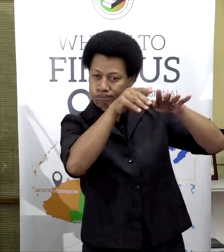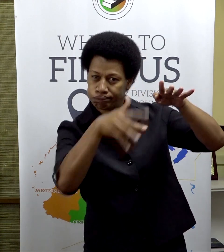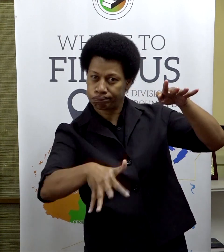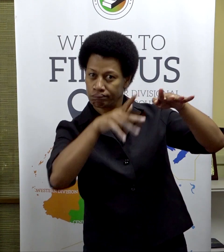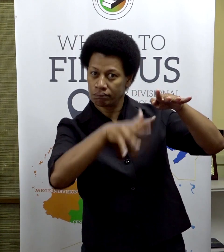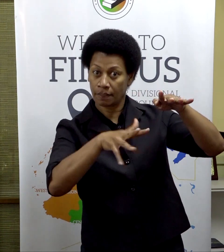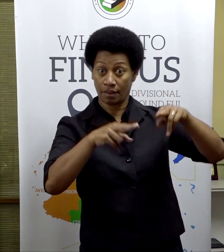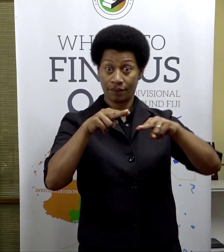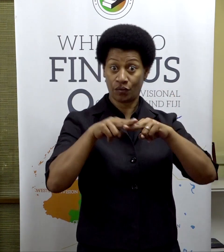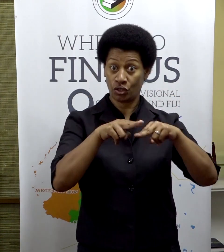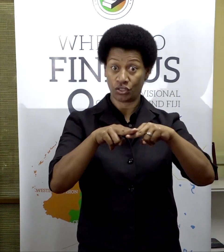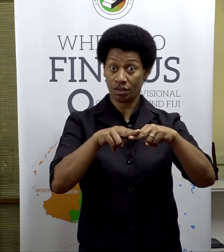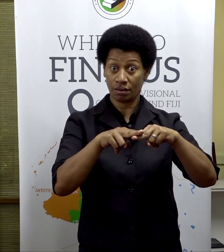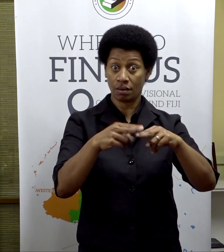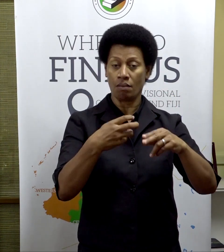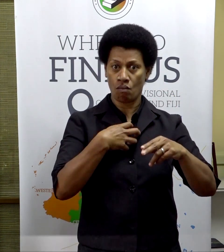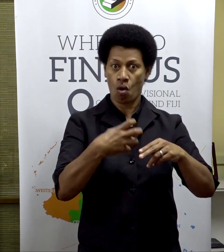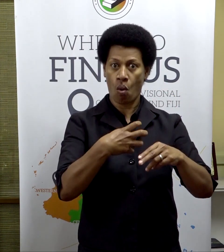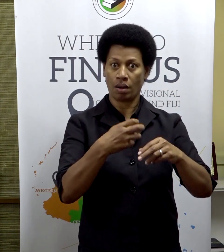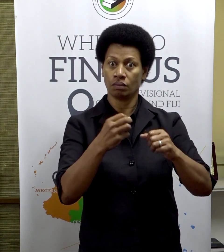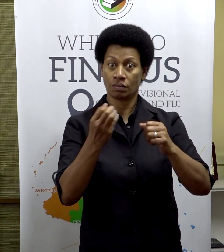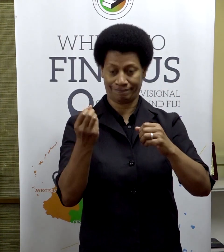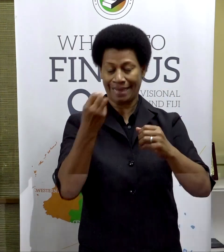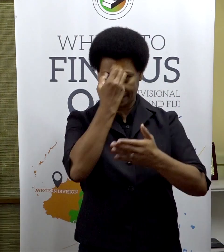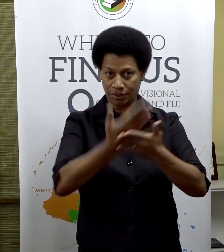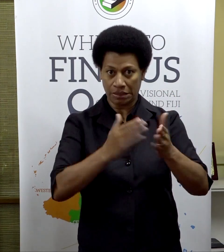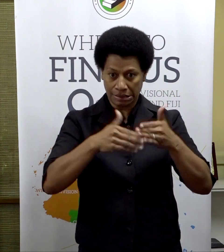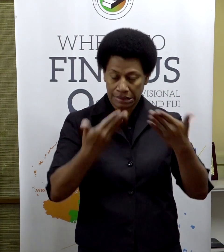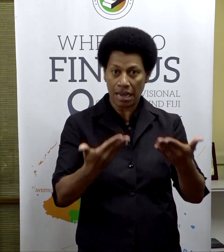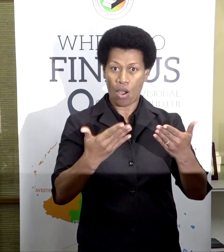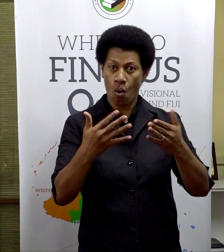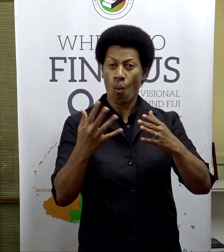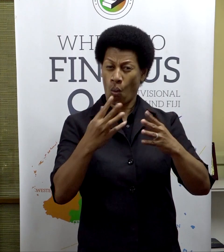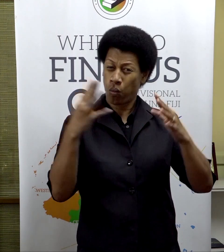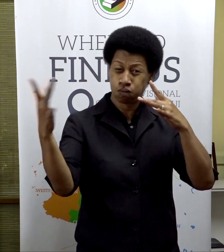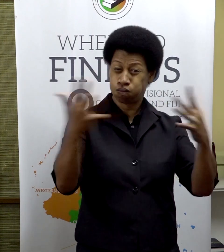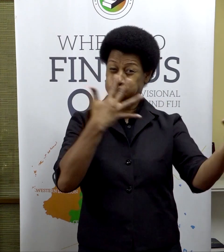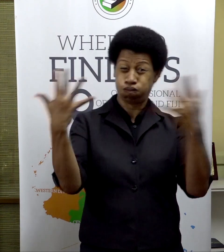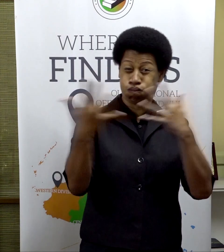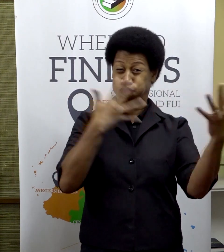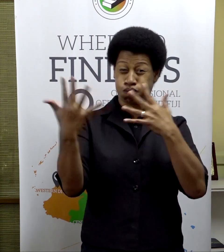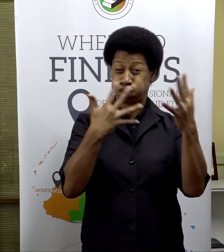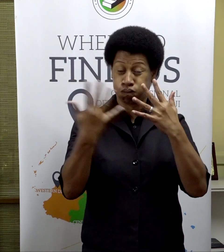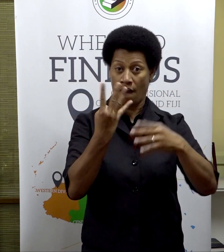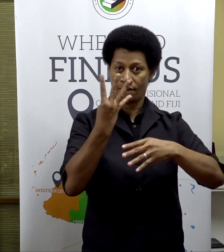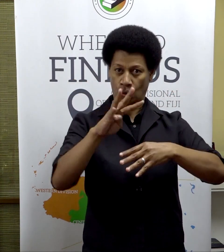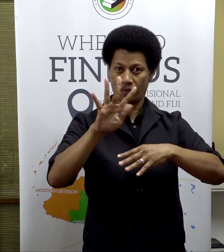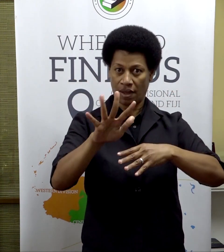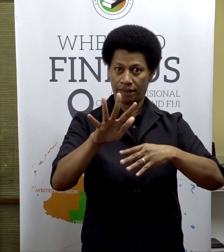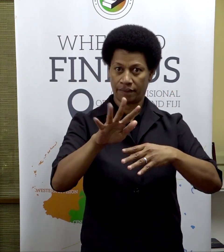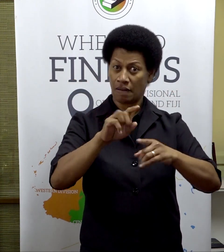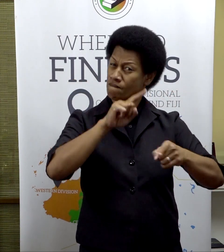are already experiencing strong and gusty winds. This is around 45 to 50 kilometers per hour